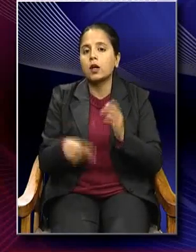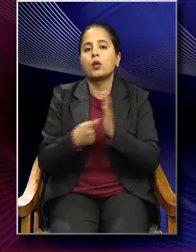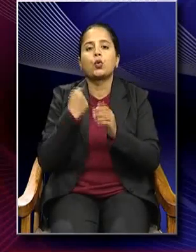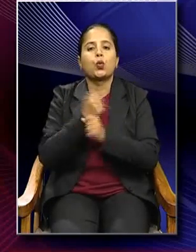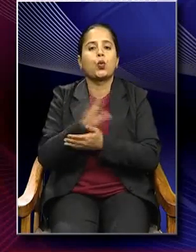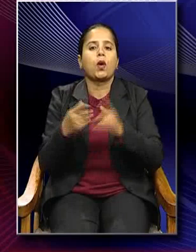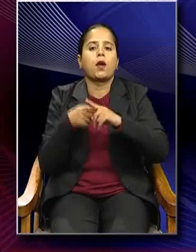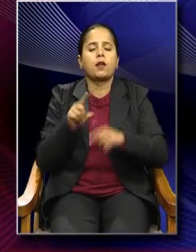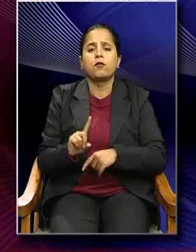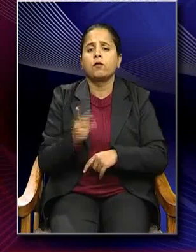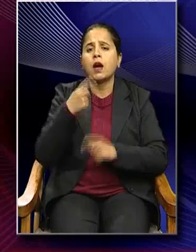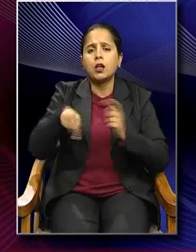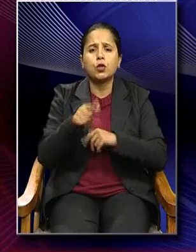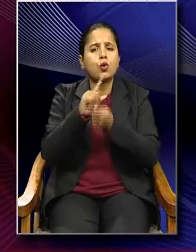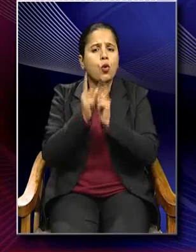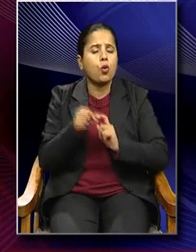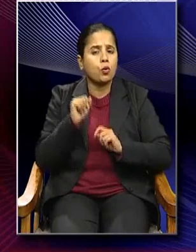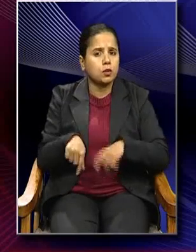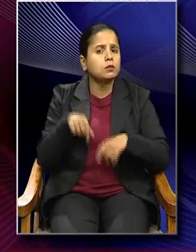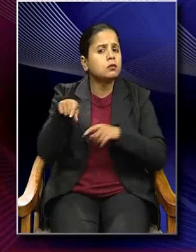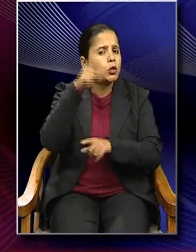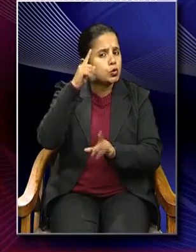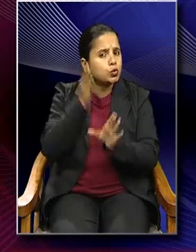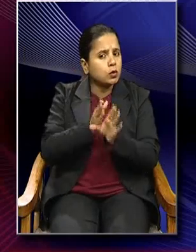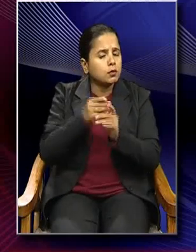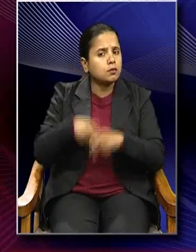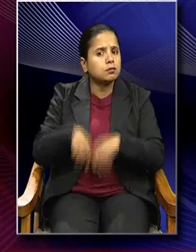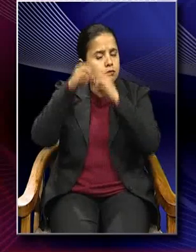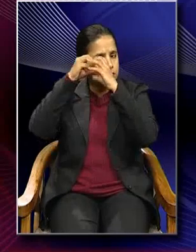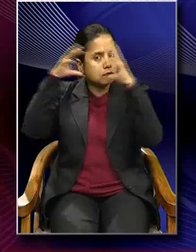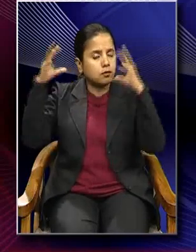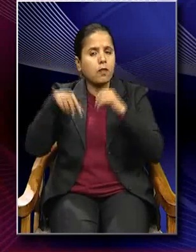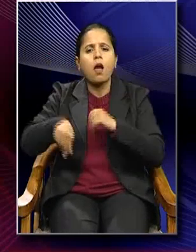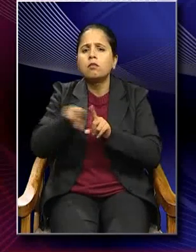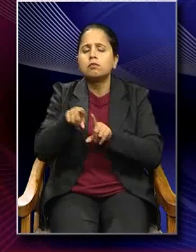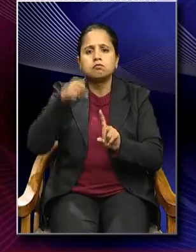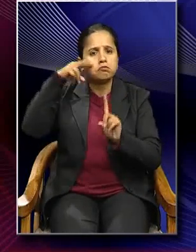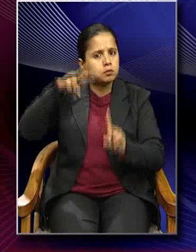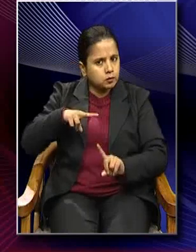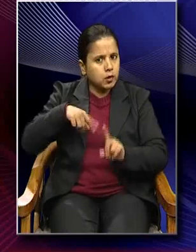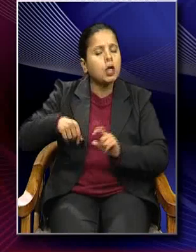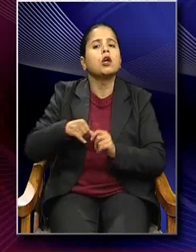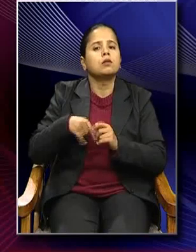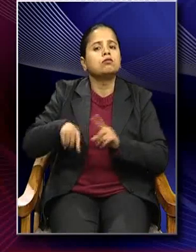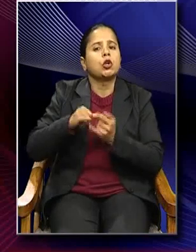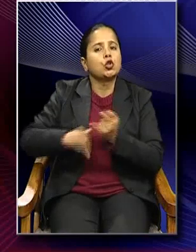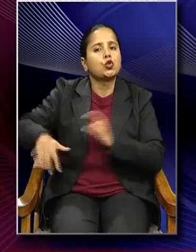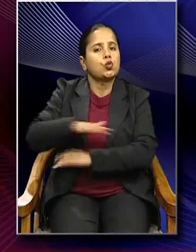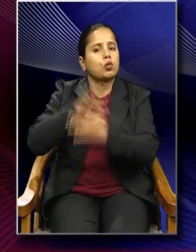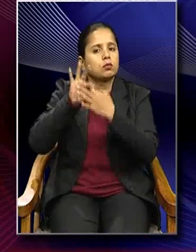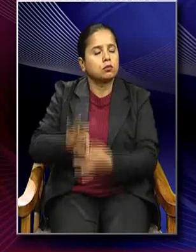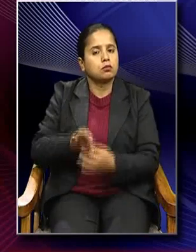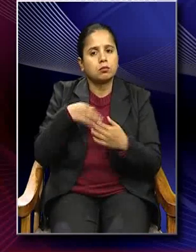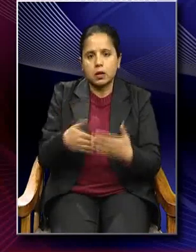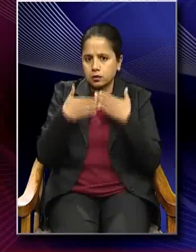Sociological Imagination. This sociological imagination is a perspective in sociology which will help